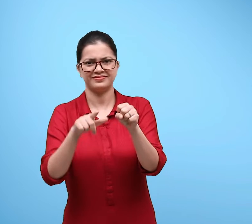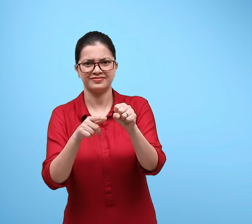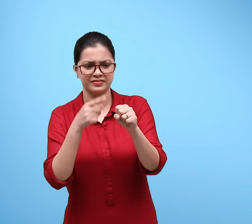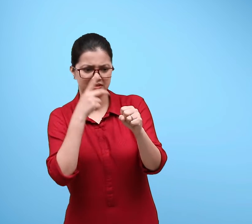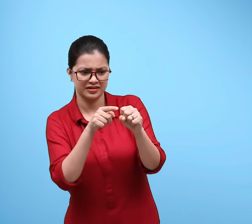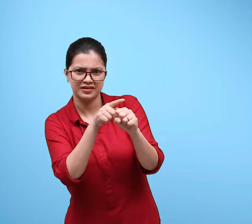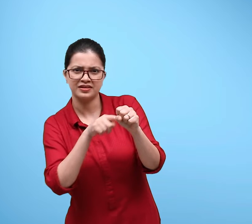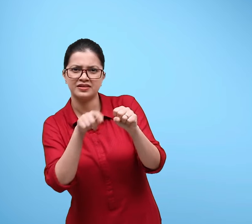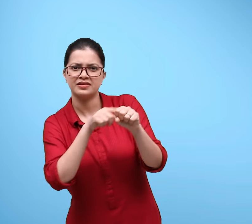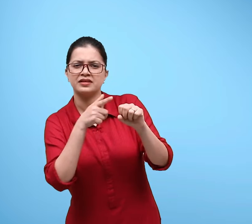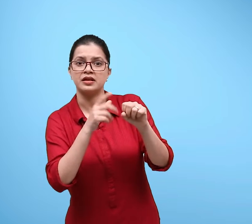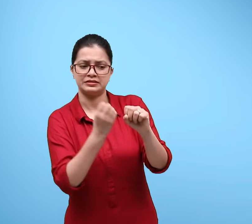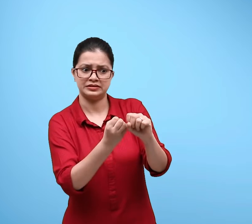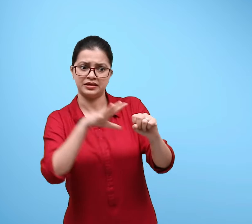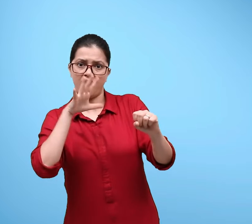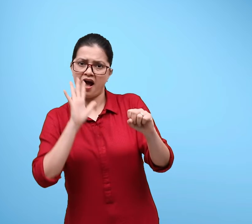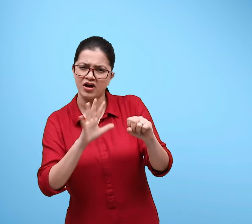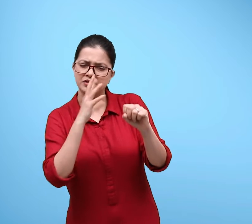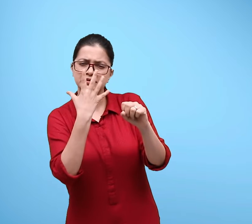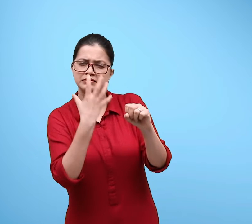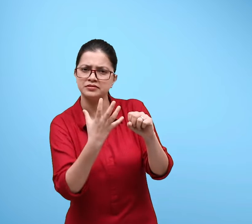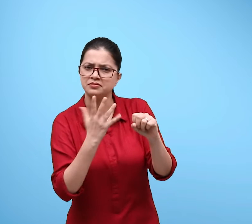to see if they have luster.